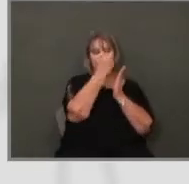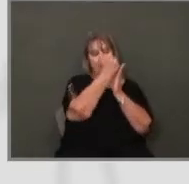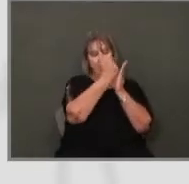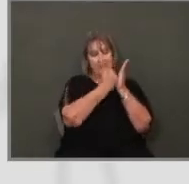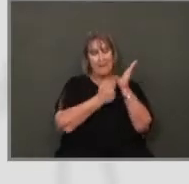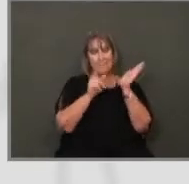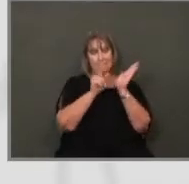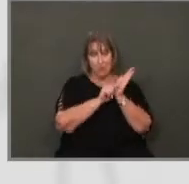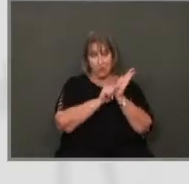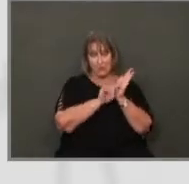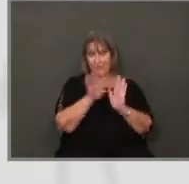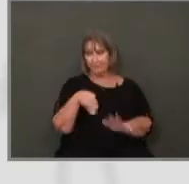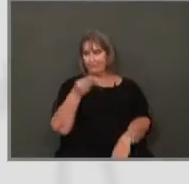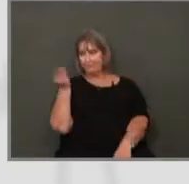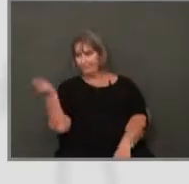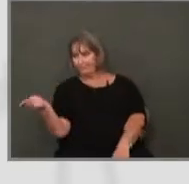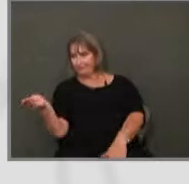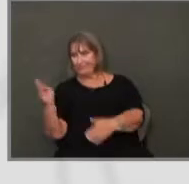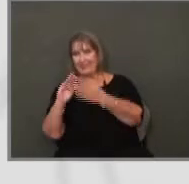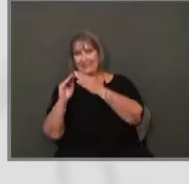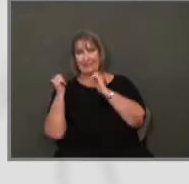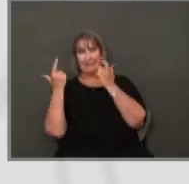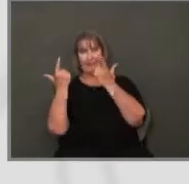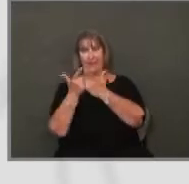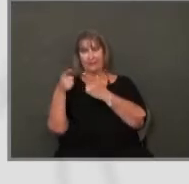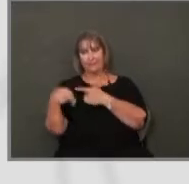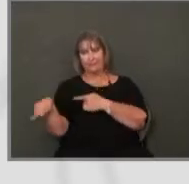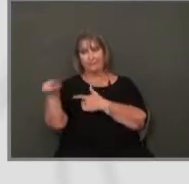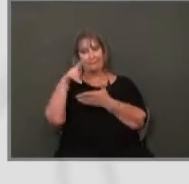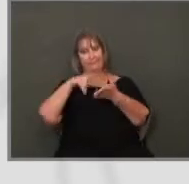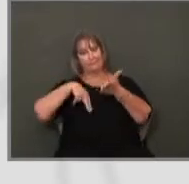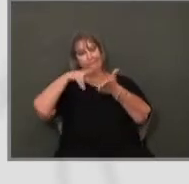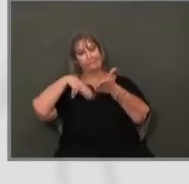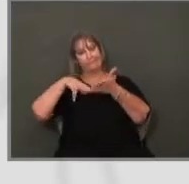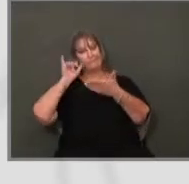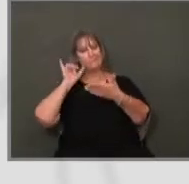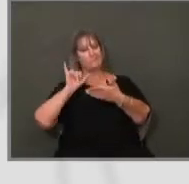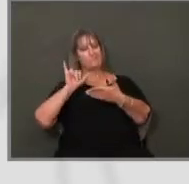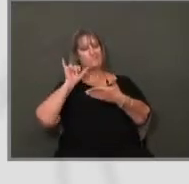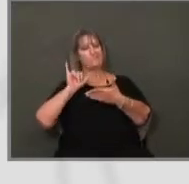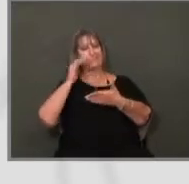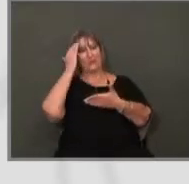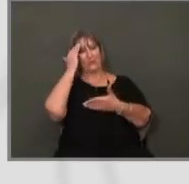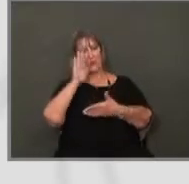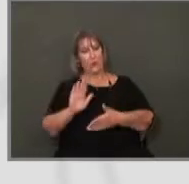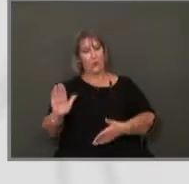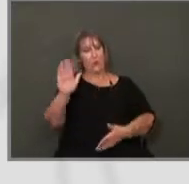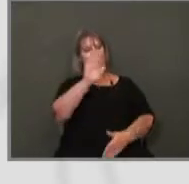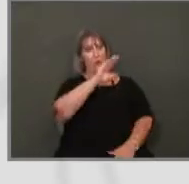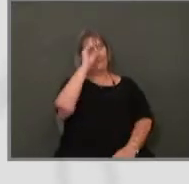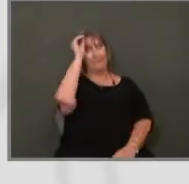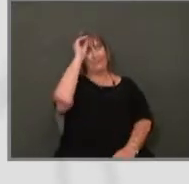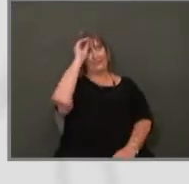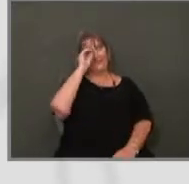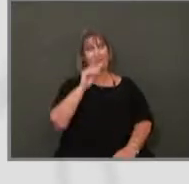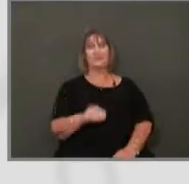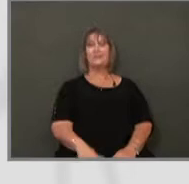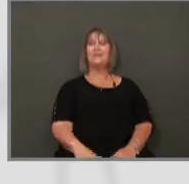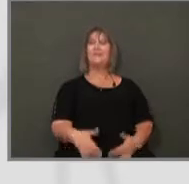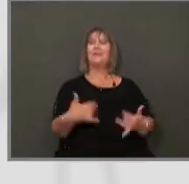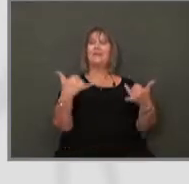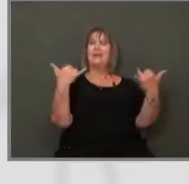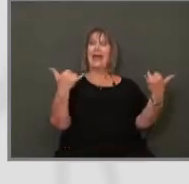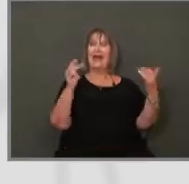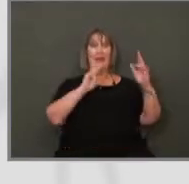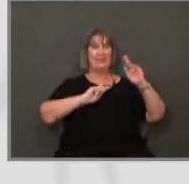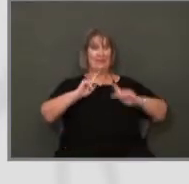once we collect all that information after the last one on September 1st. So That's it. We have a lot of folks here to answer questions,